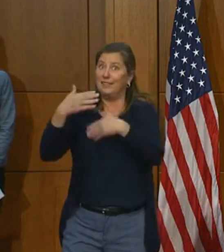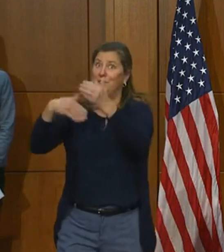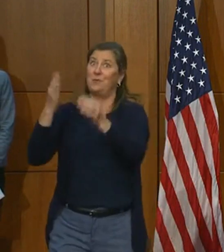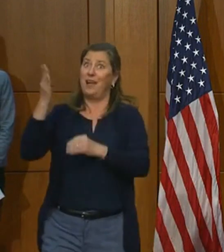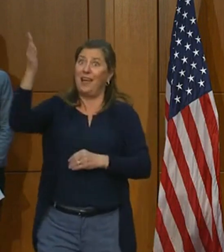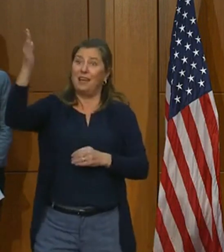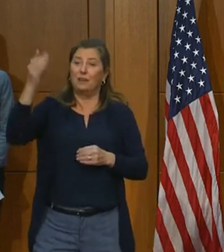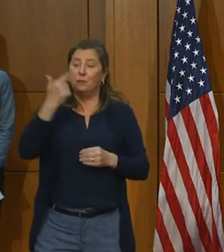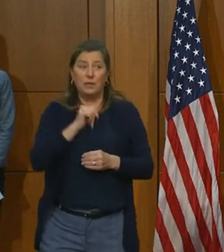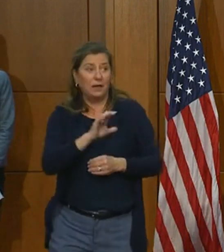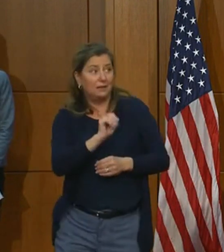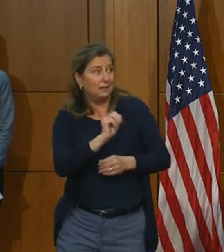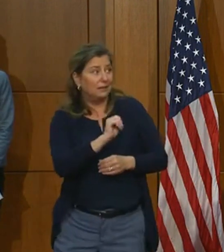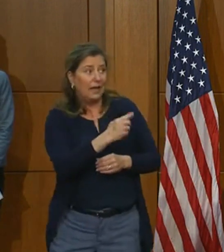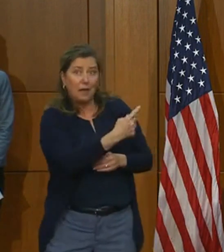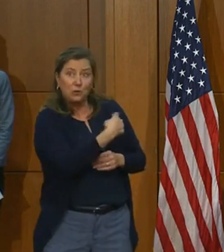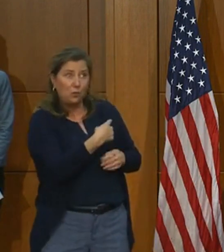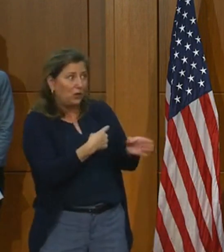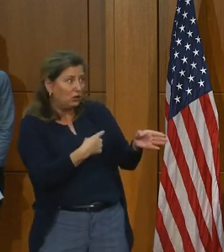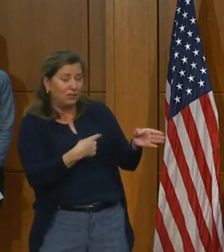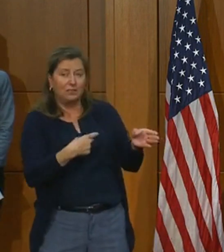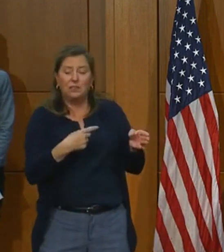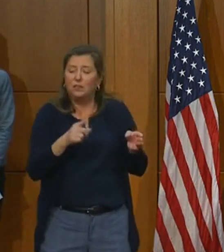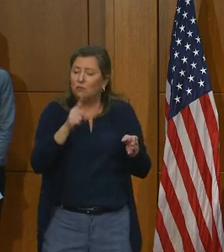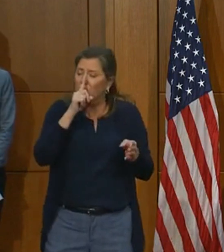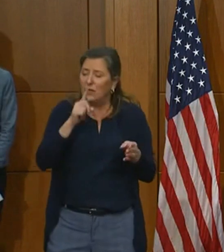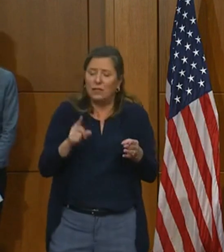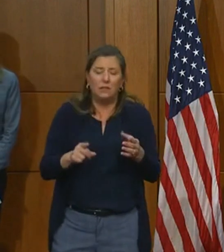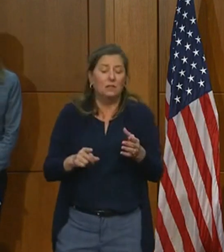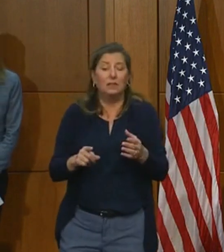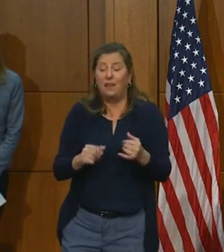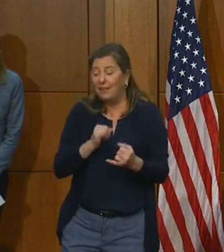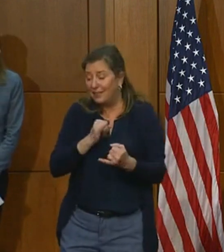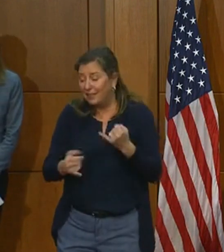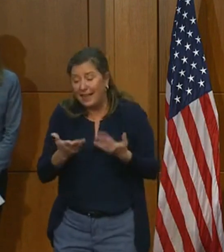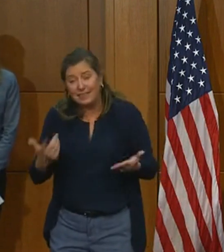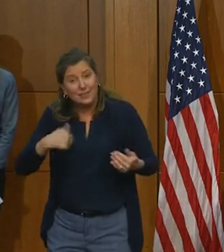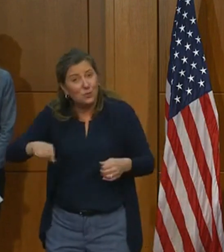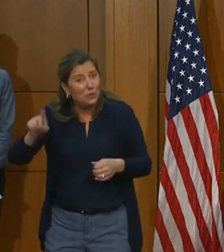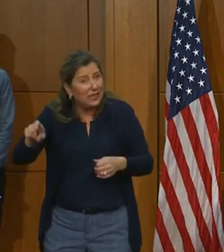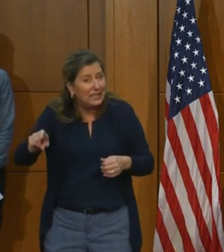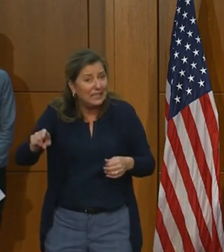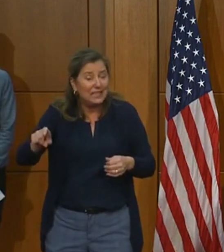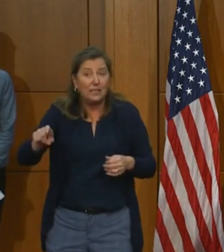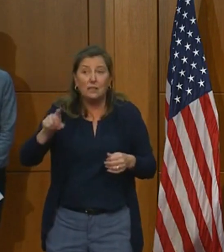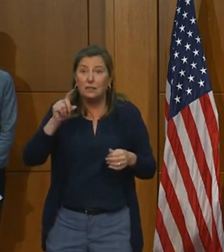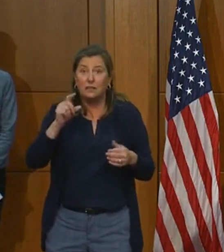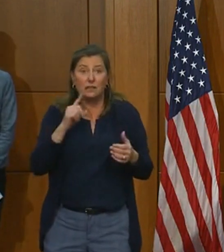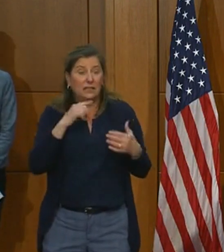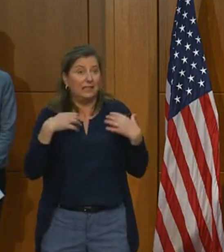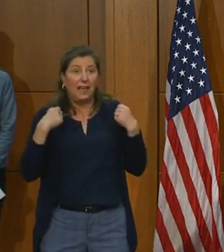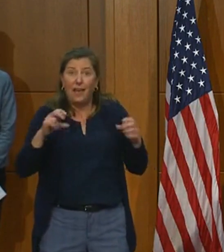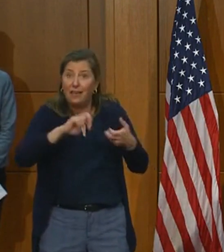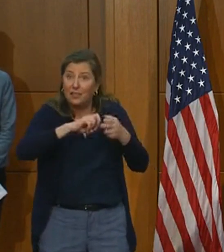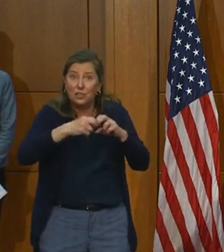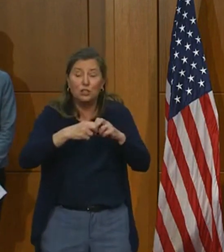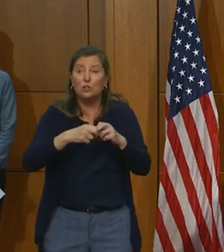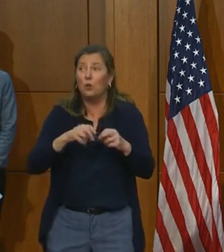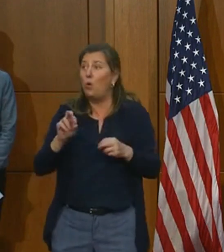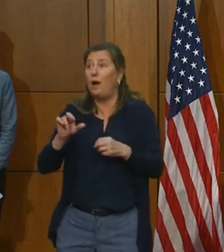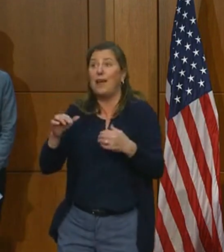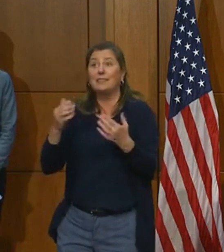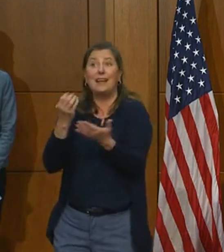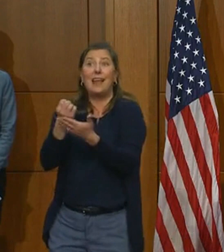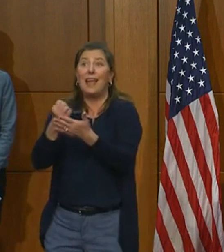to Cam's question earlier, the last thing we need is a health issue. The last thing that we need is as